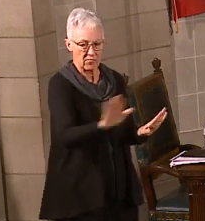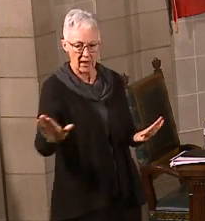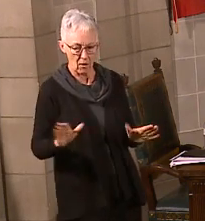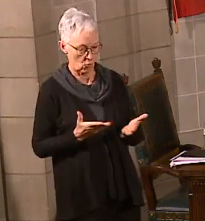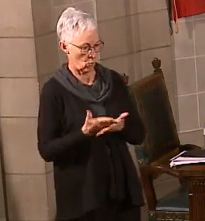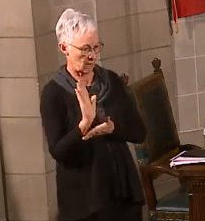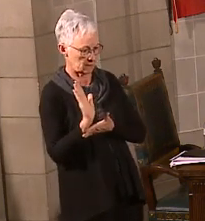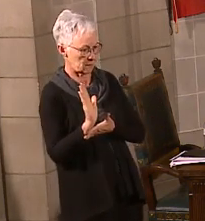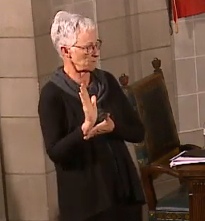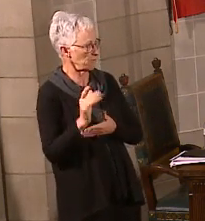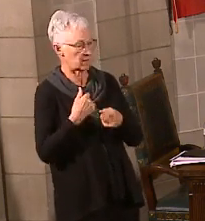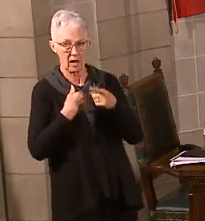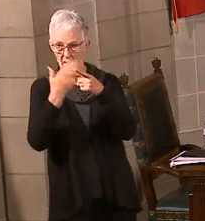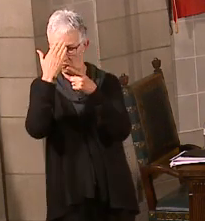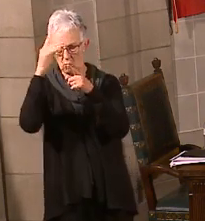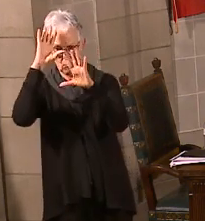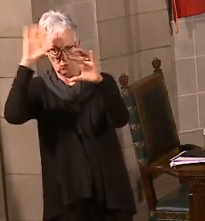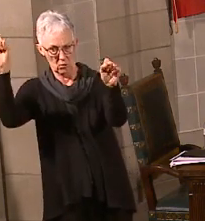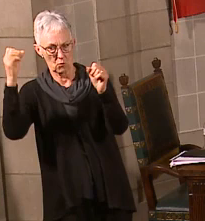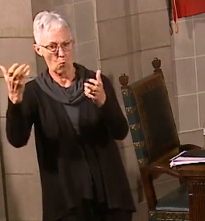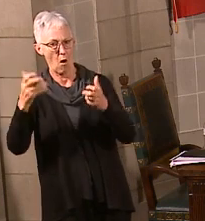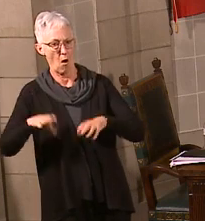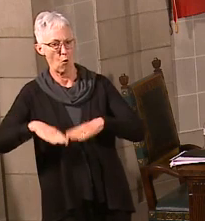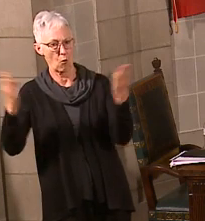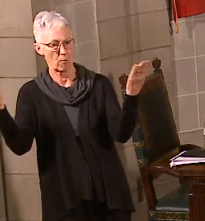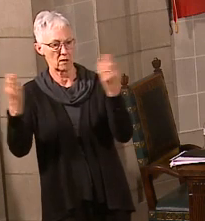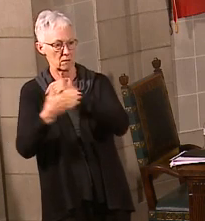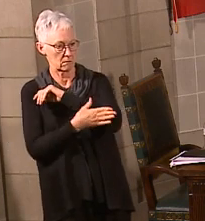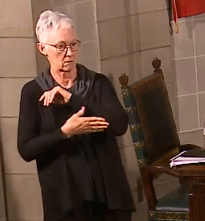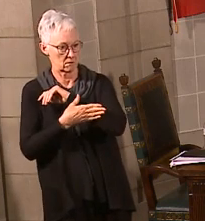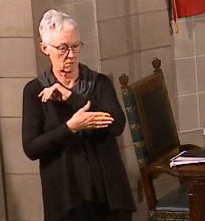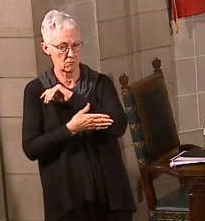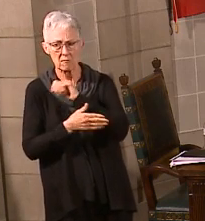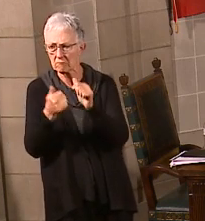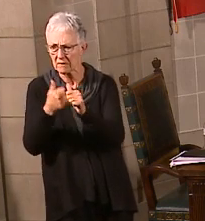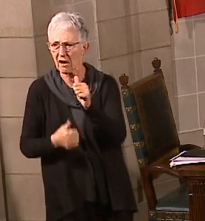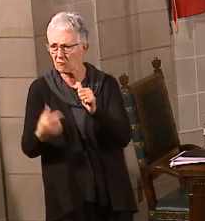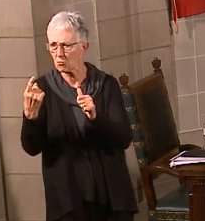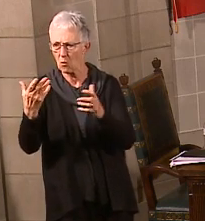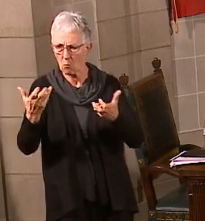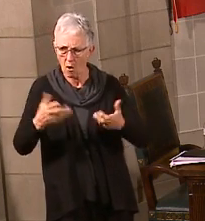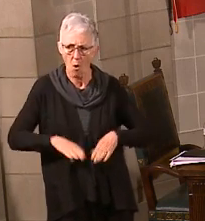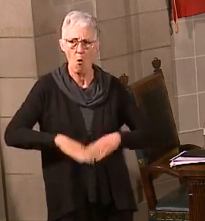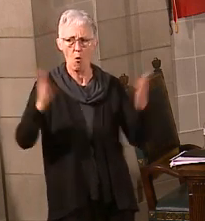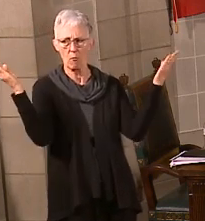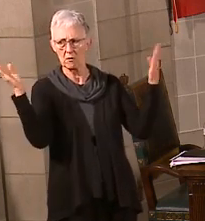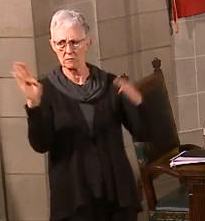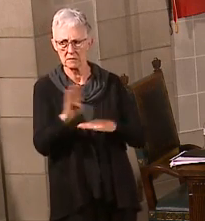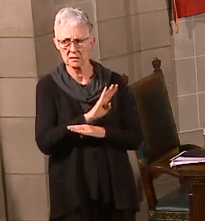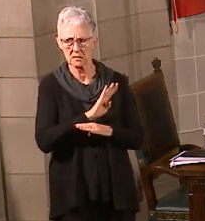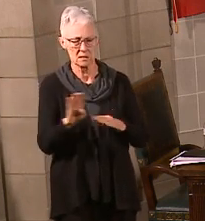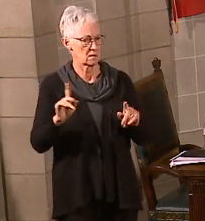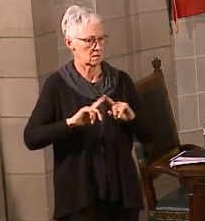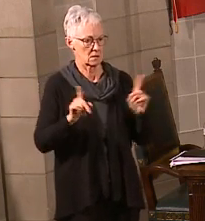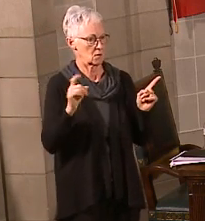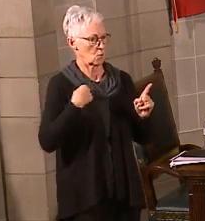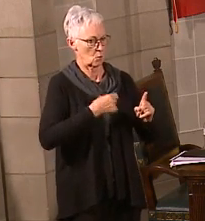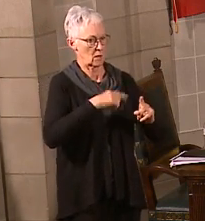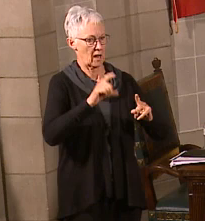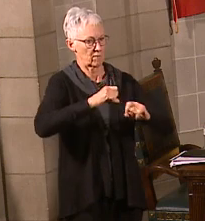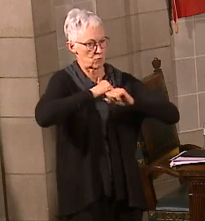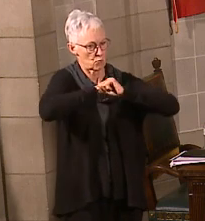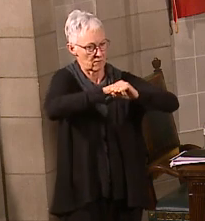to open up the country. Everybody does. But we got to do it in a way to make sure that we don't allow the virus, and especially in Nebraska, to come back